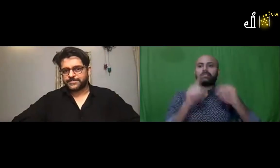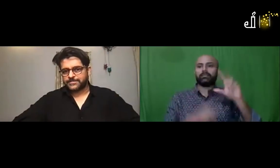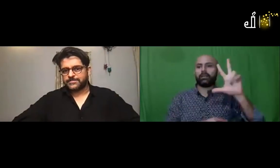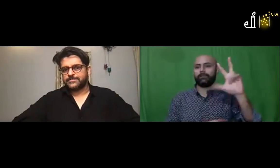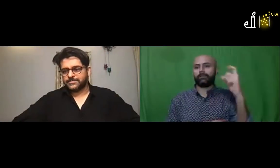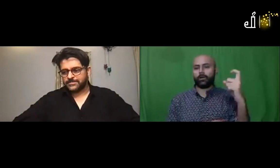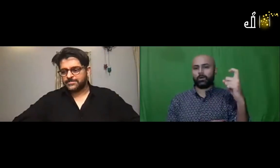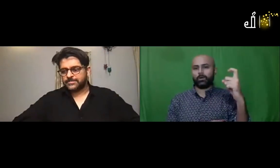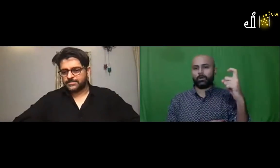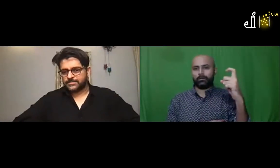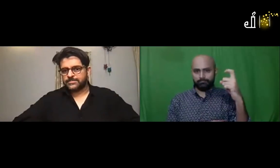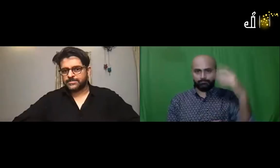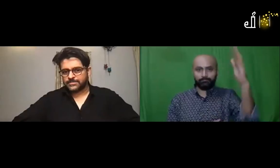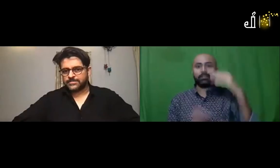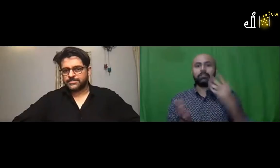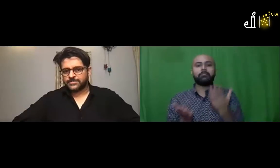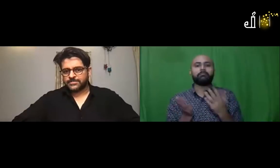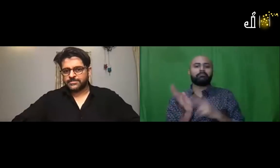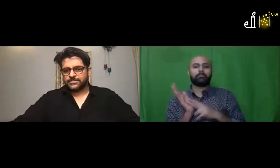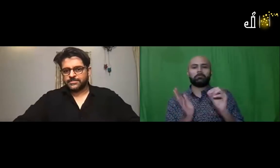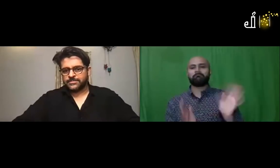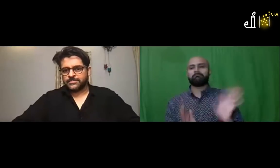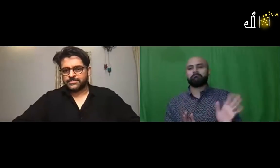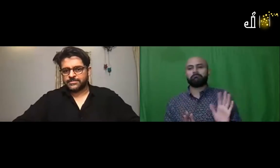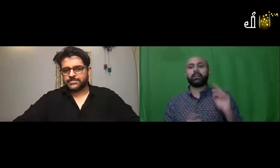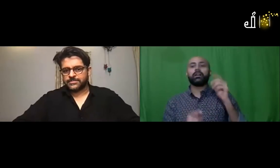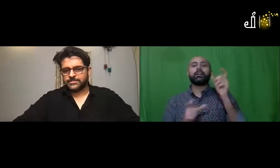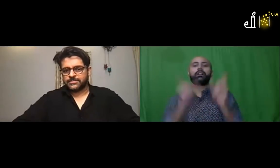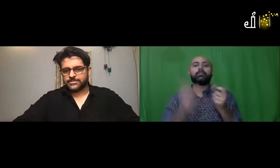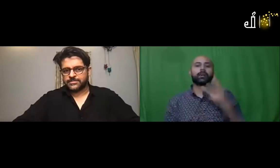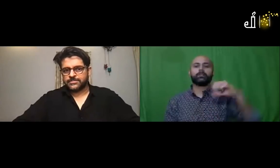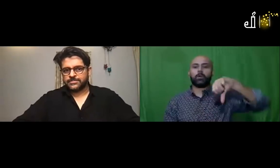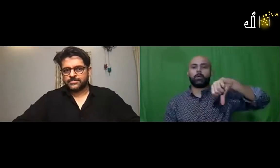122 people are agreed. They said yes, 87%.